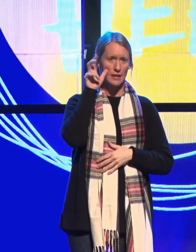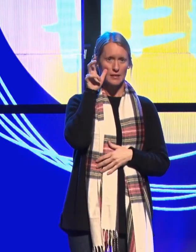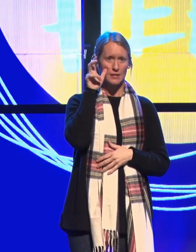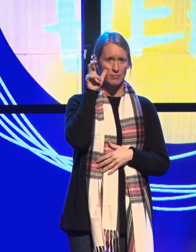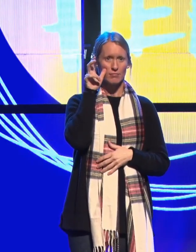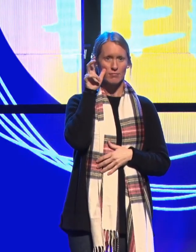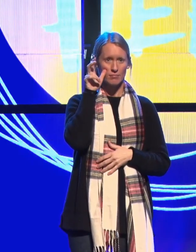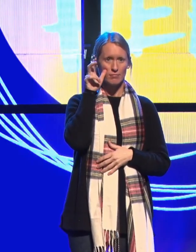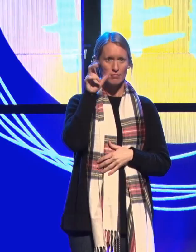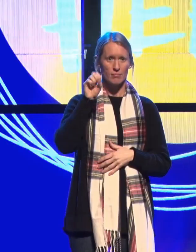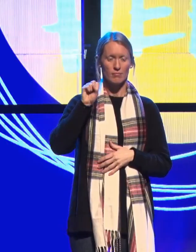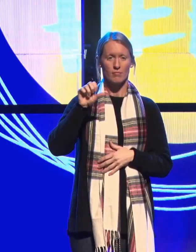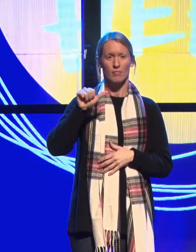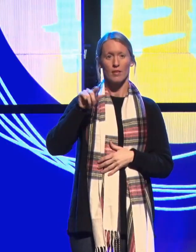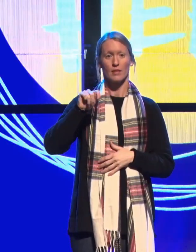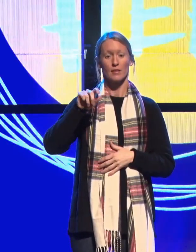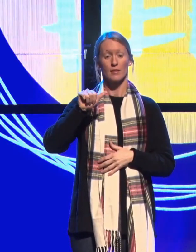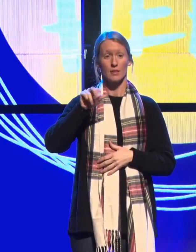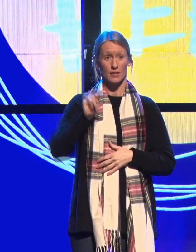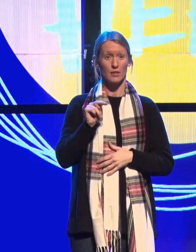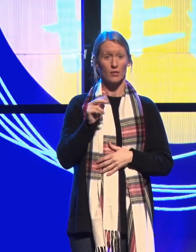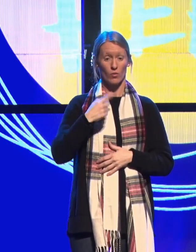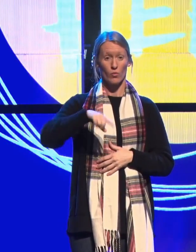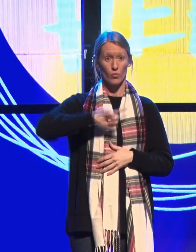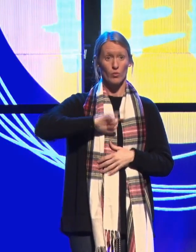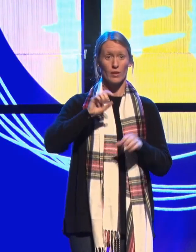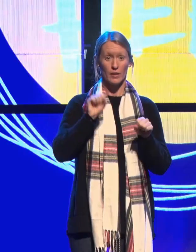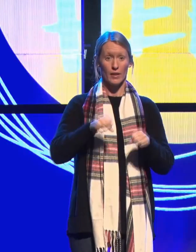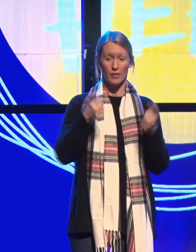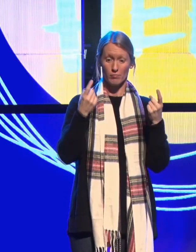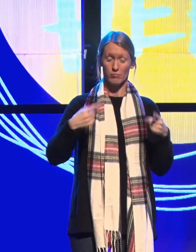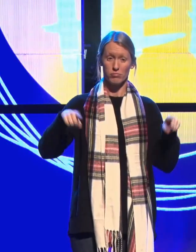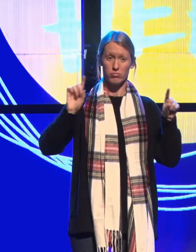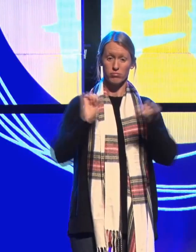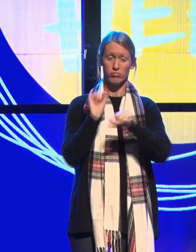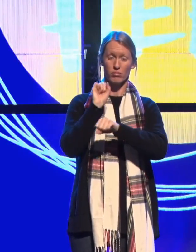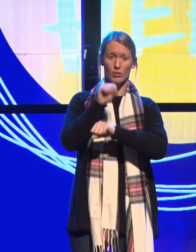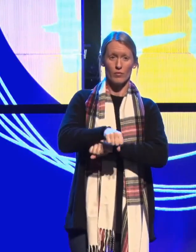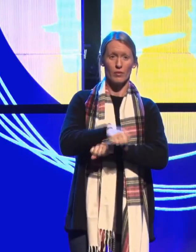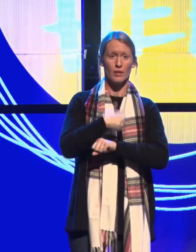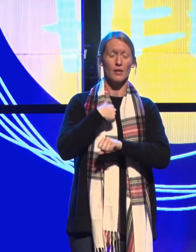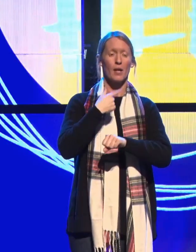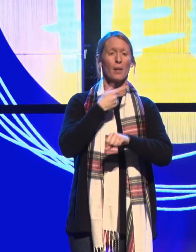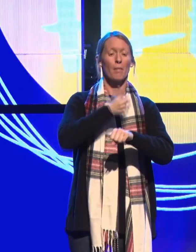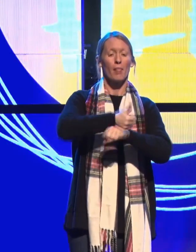And I think we can actually overcome it if we stop blaming it on some being out